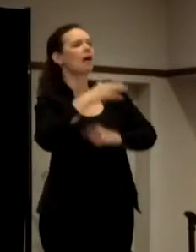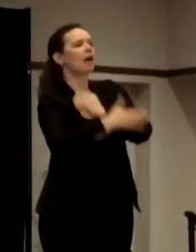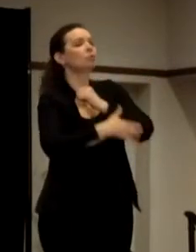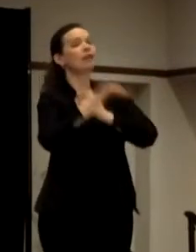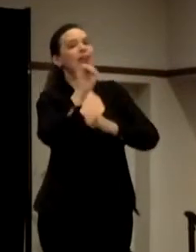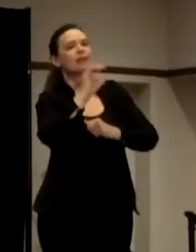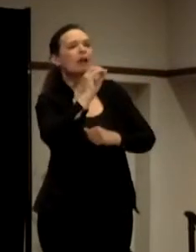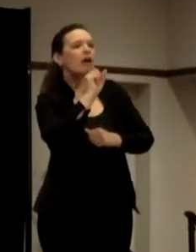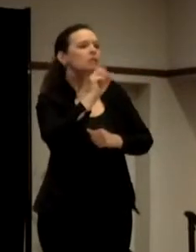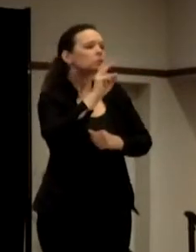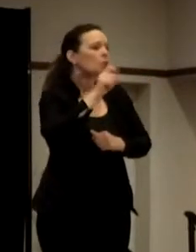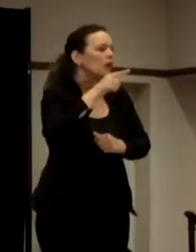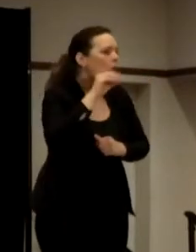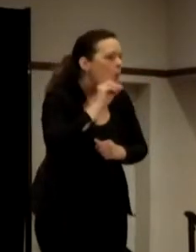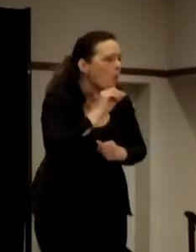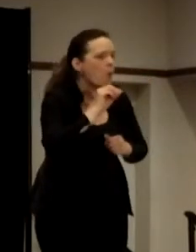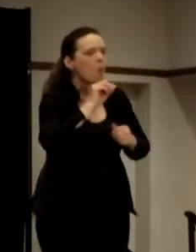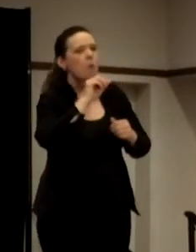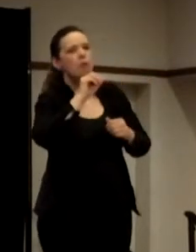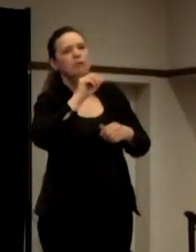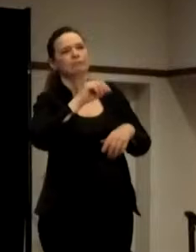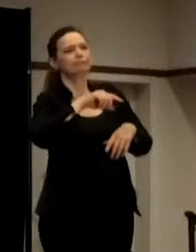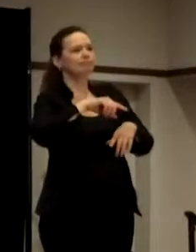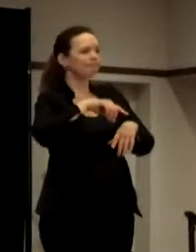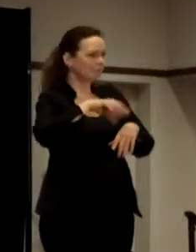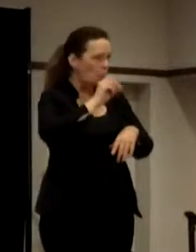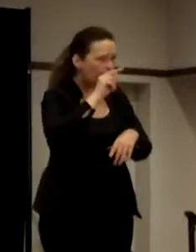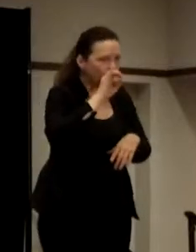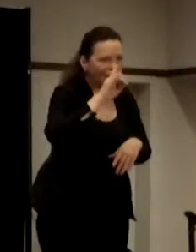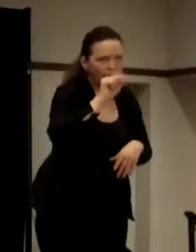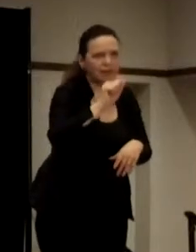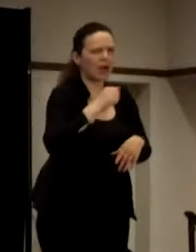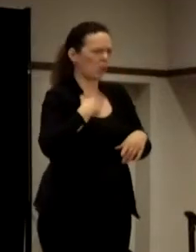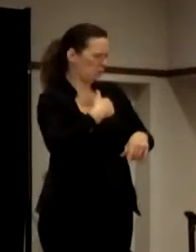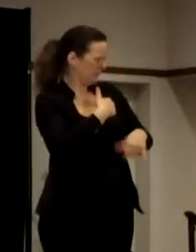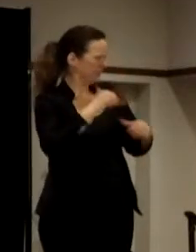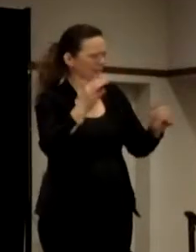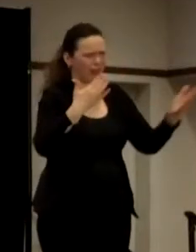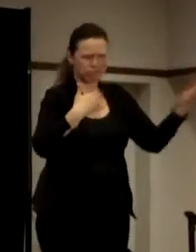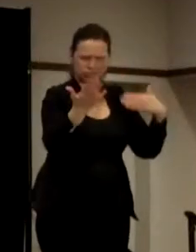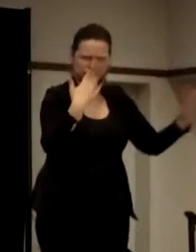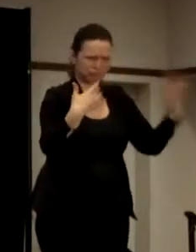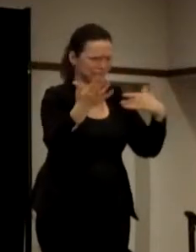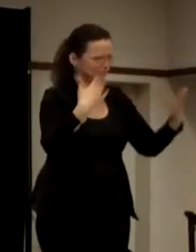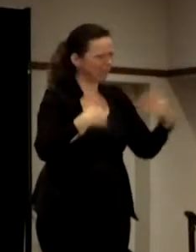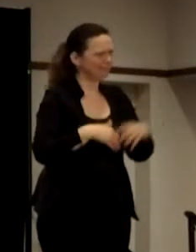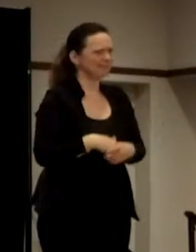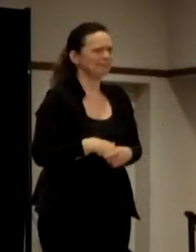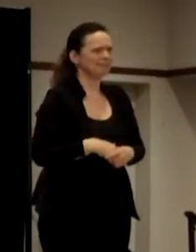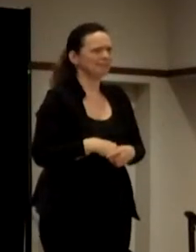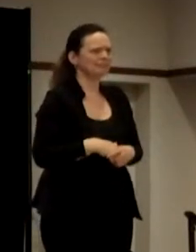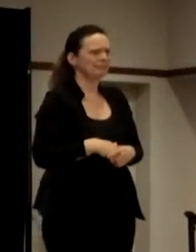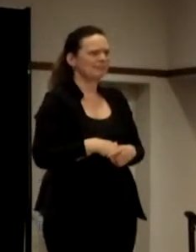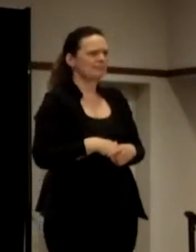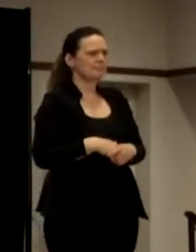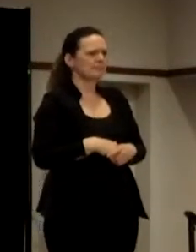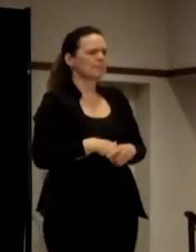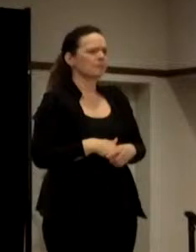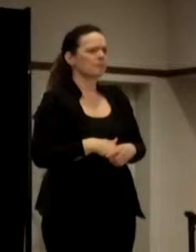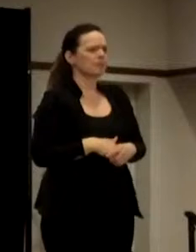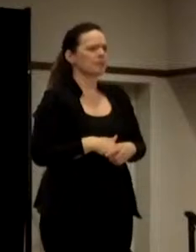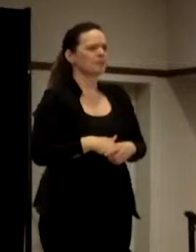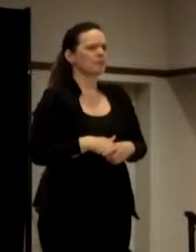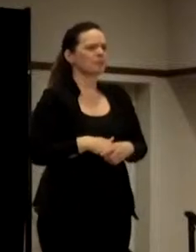You mentioned how public employees can get vaccinated. Mm-hmm. That includes you. Yep. Do you have a